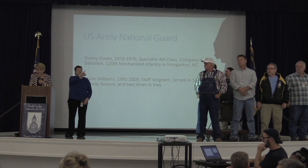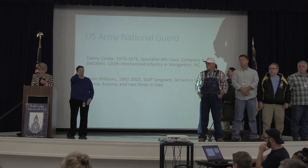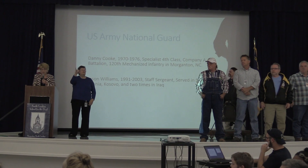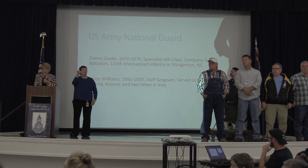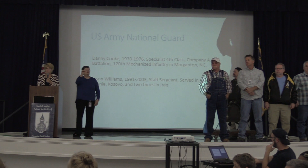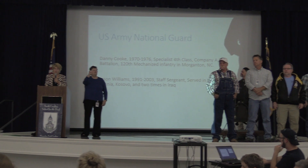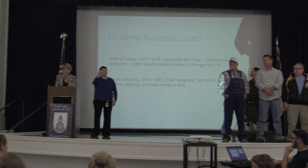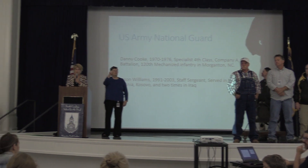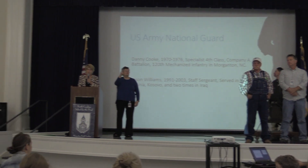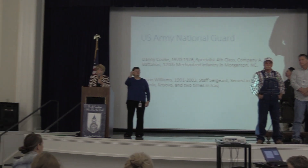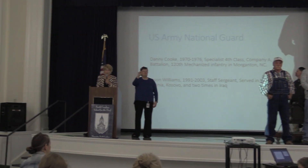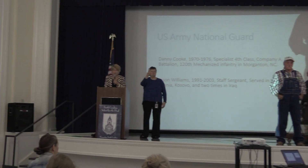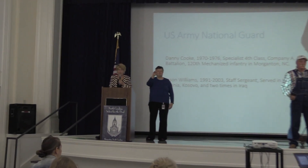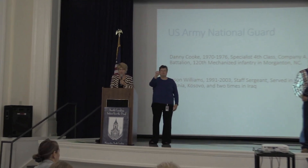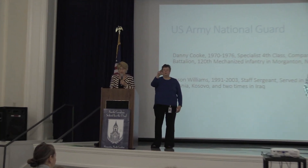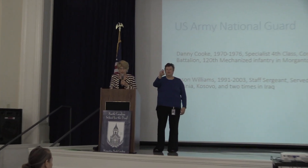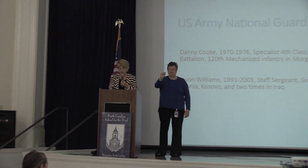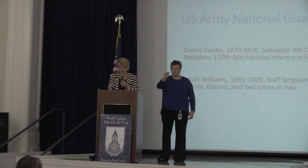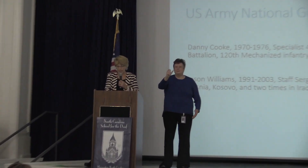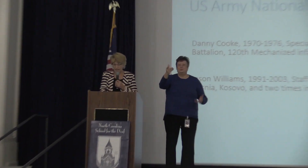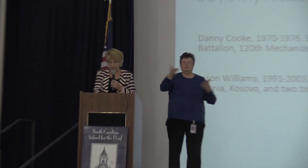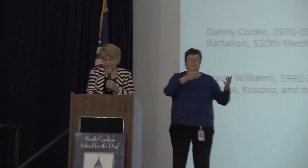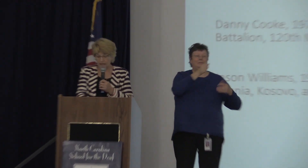Jason Williams served